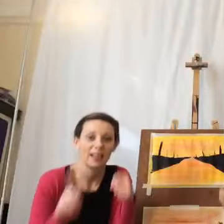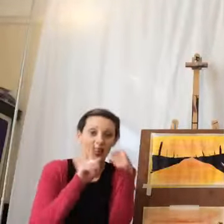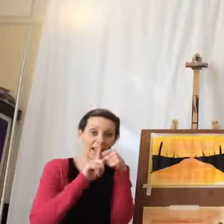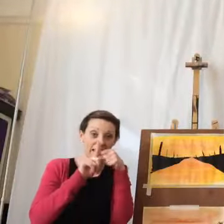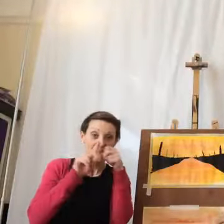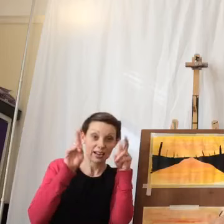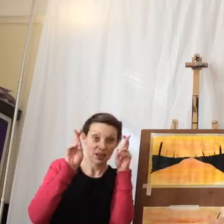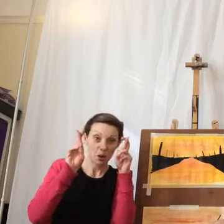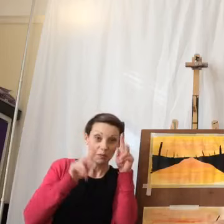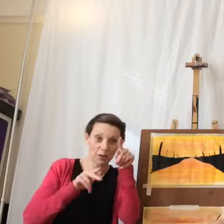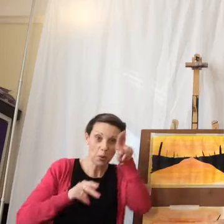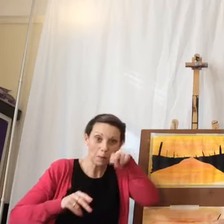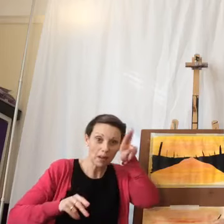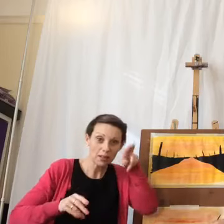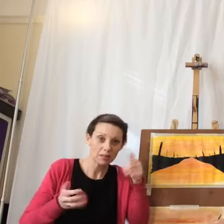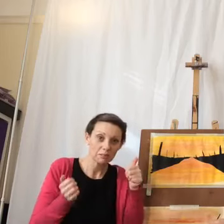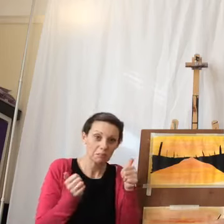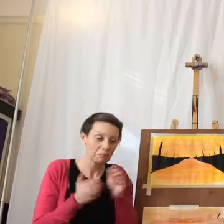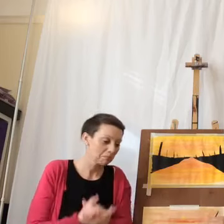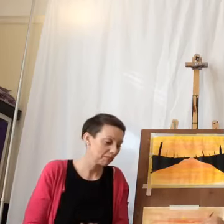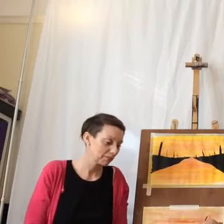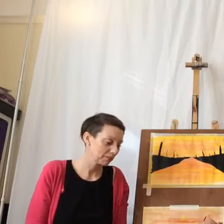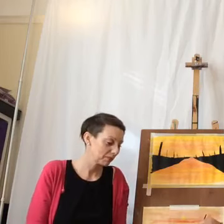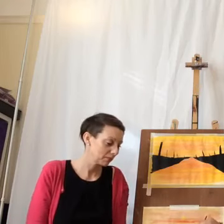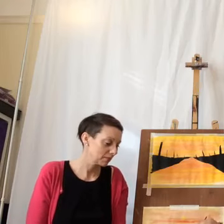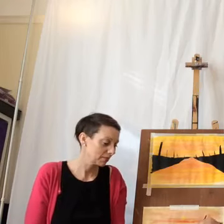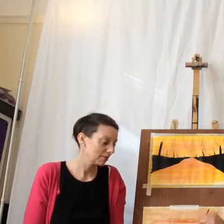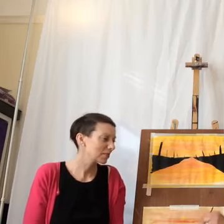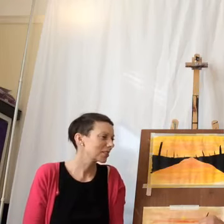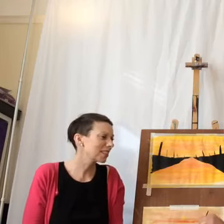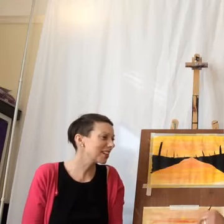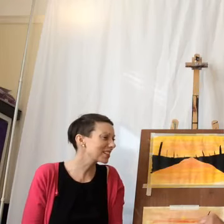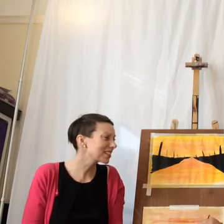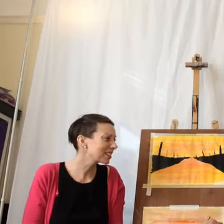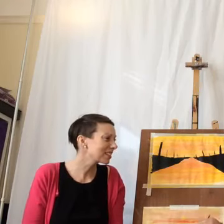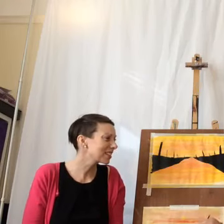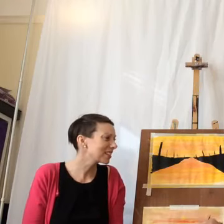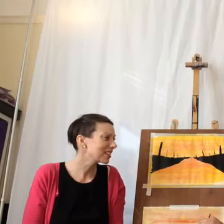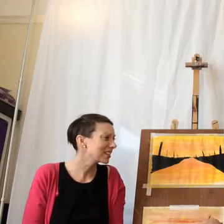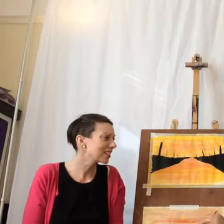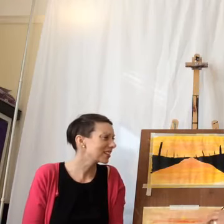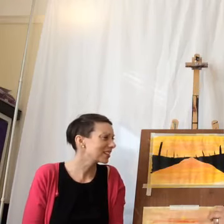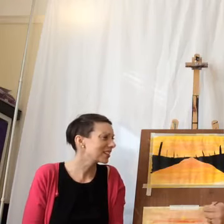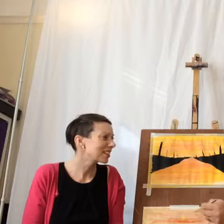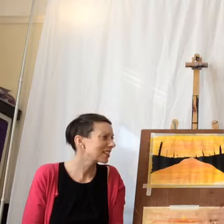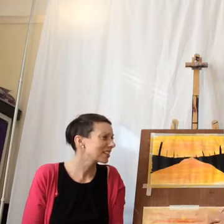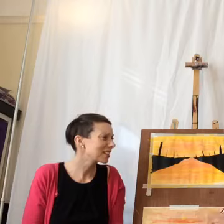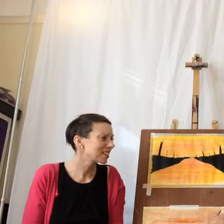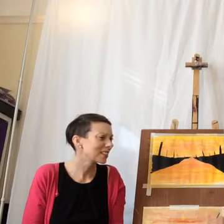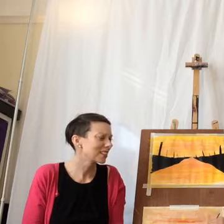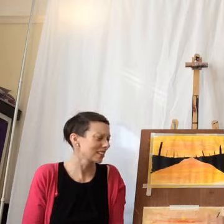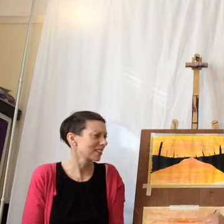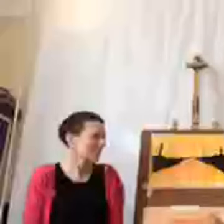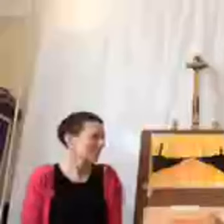Or your sticks or whatever you youngsters are using nowadays. Sticks? Oh yeah, sticks. Brooms.